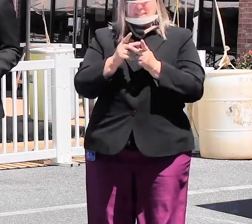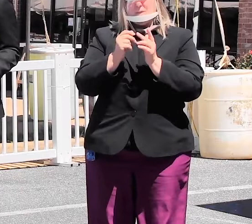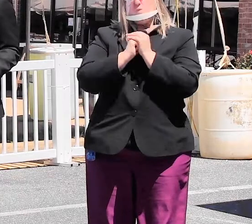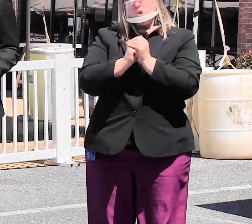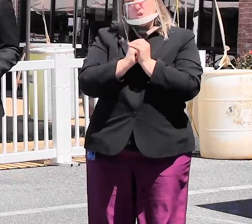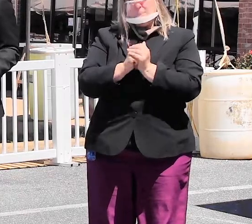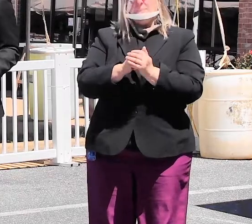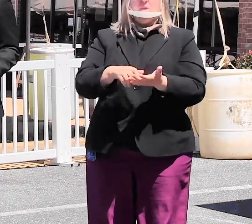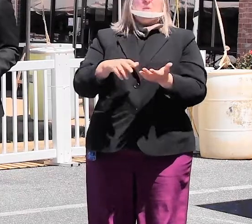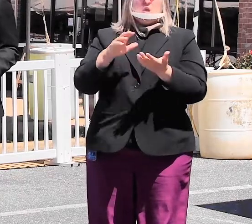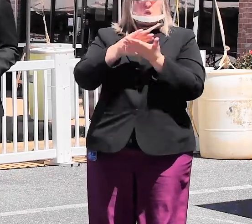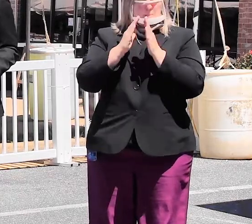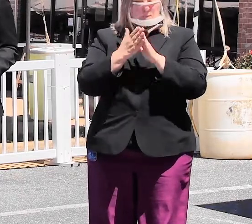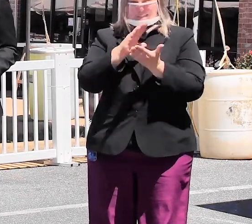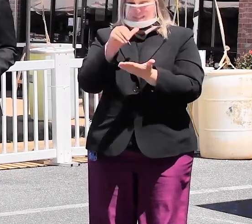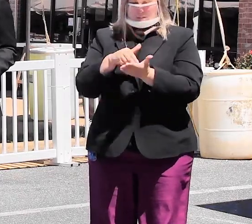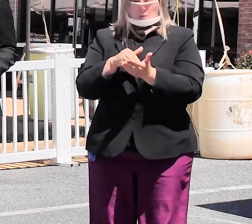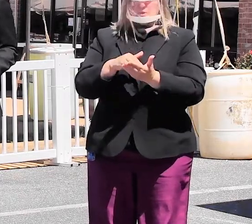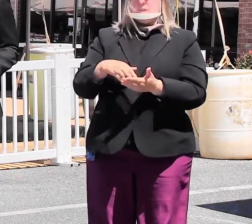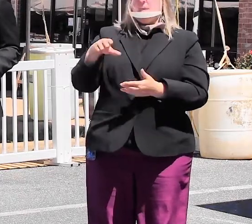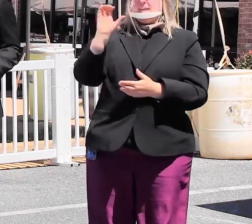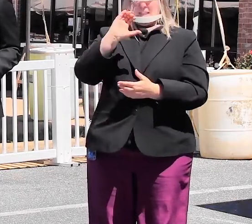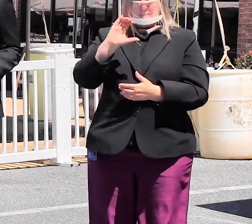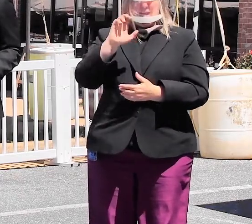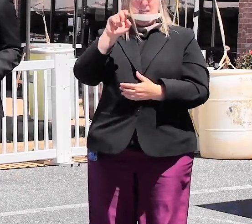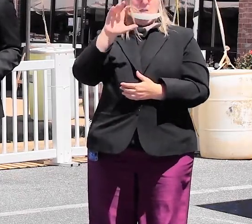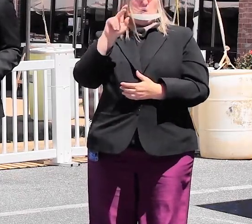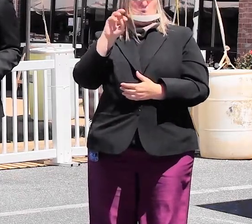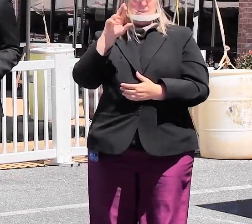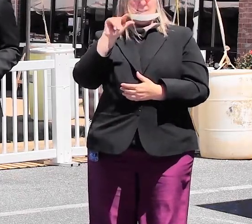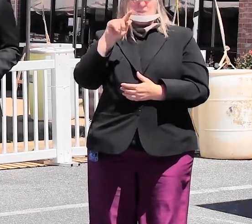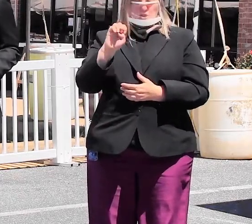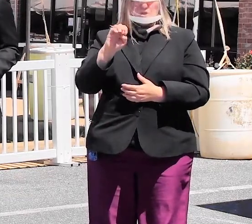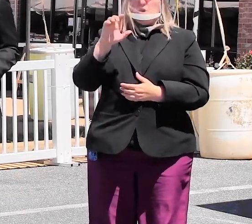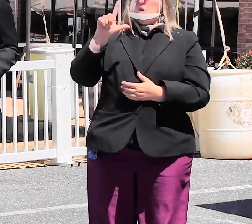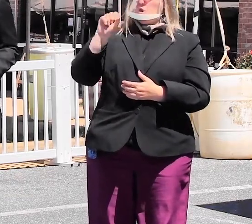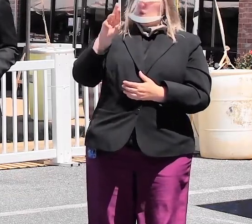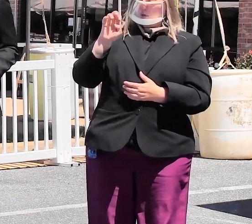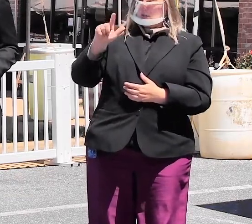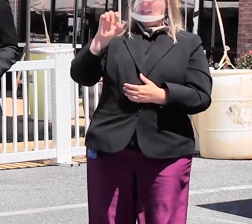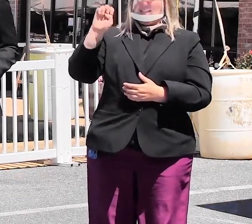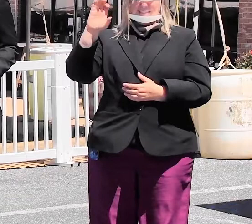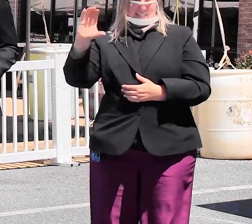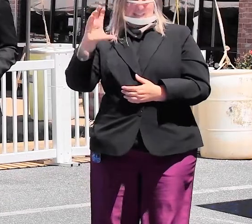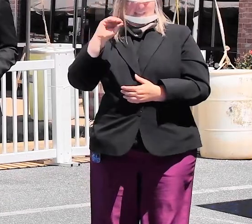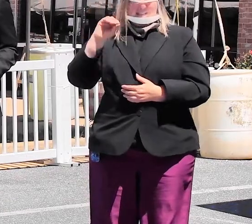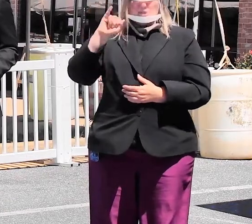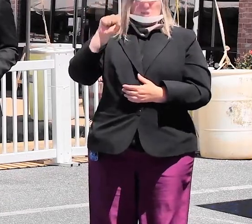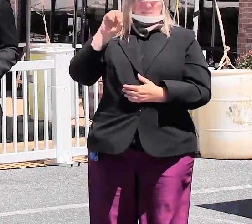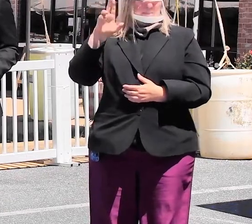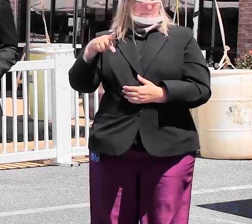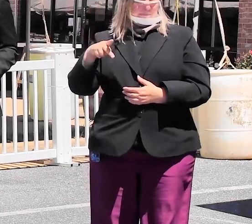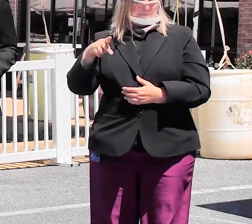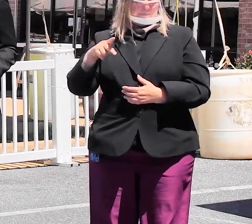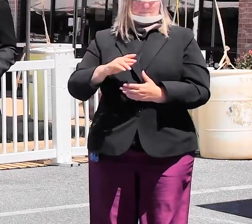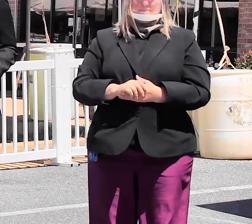centers. We're in Columbia, Elkridge, Loyal, Laurel, Ellicott City, and Jessup.